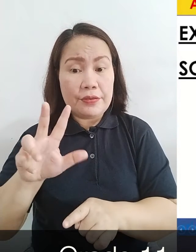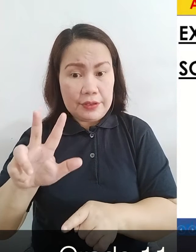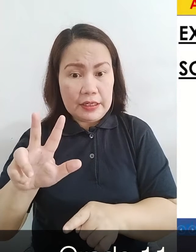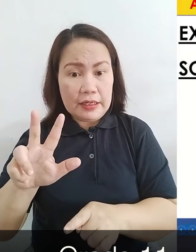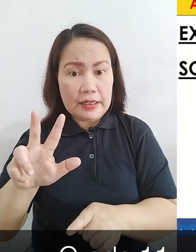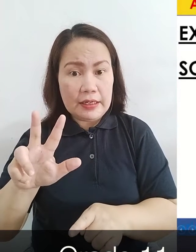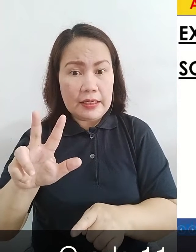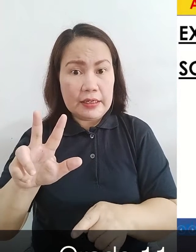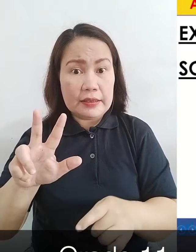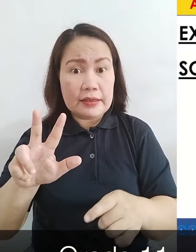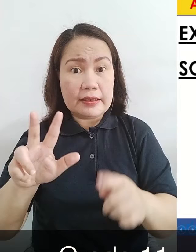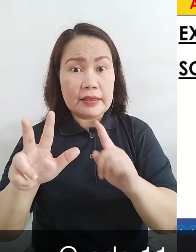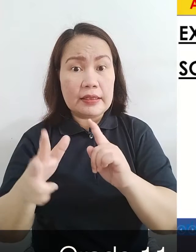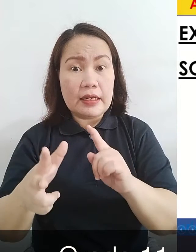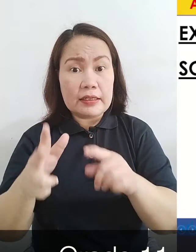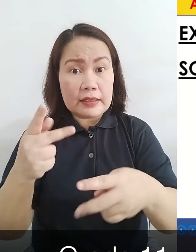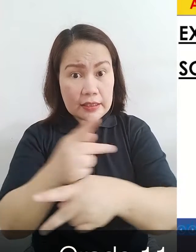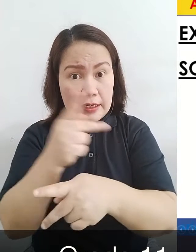2, 6.